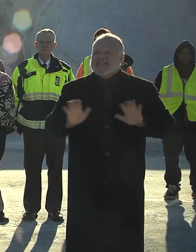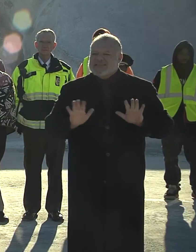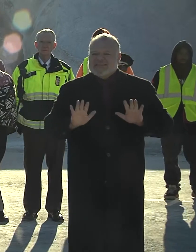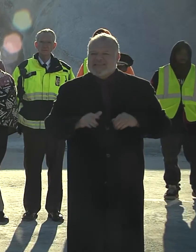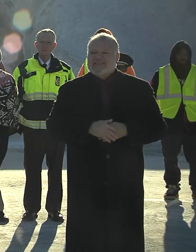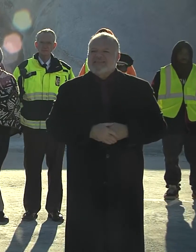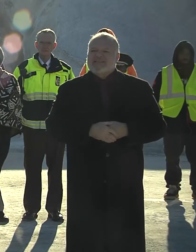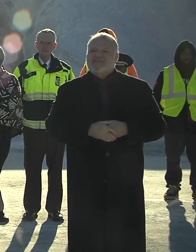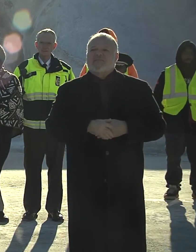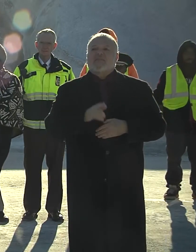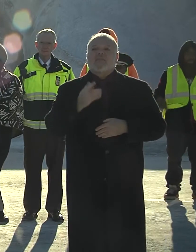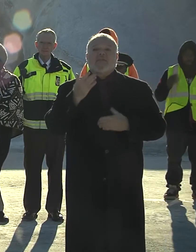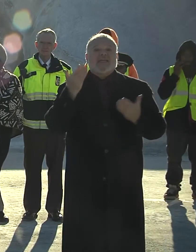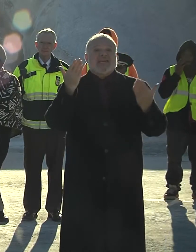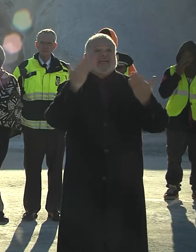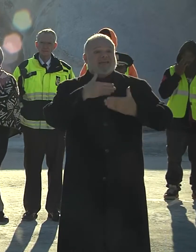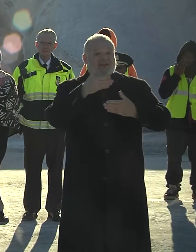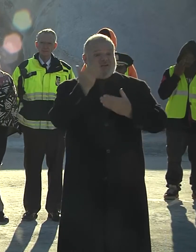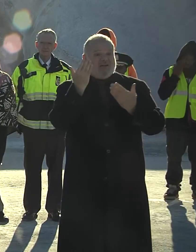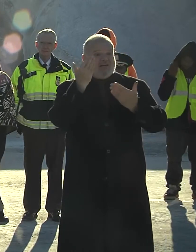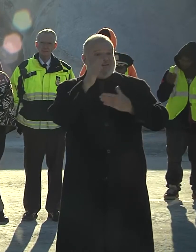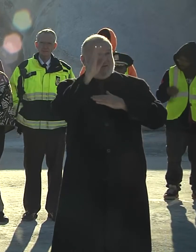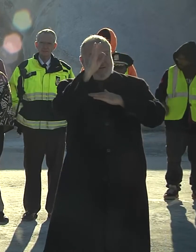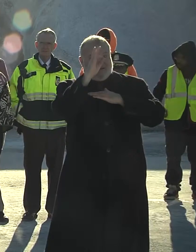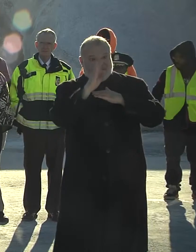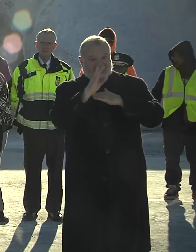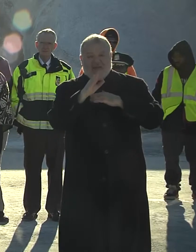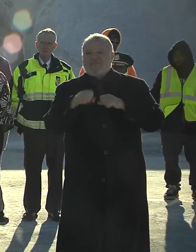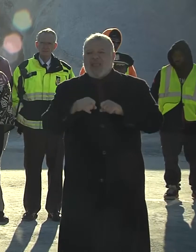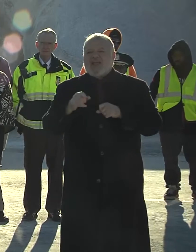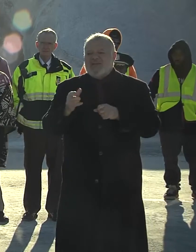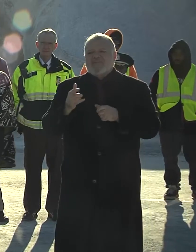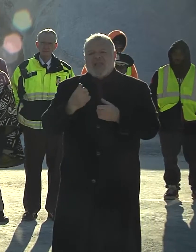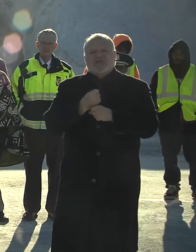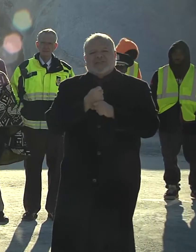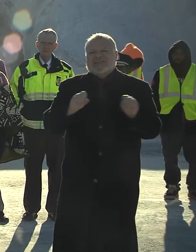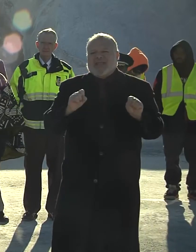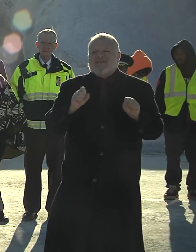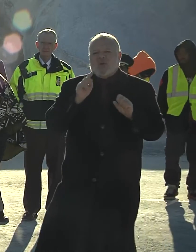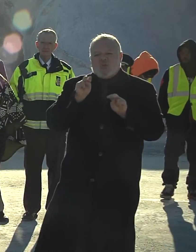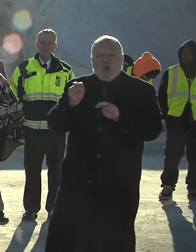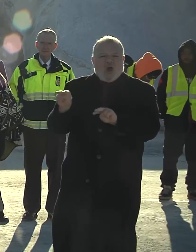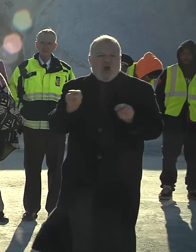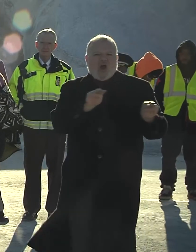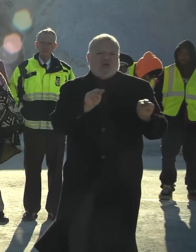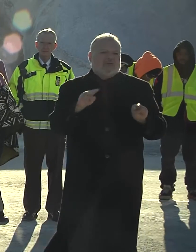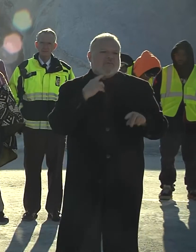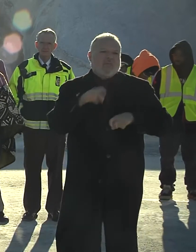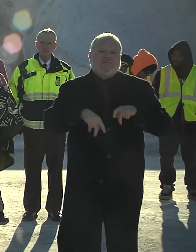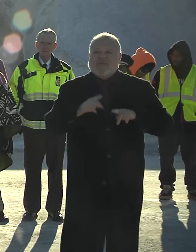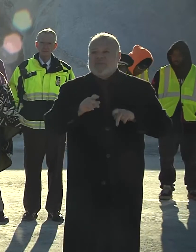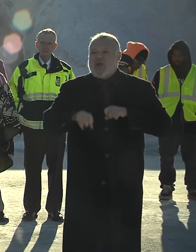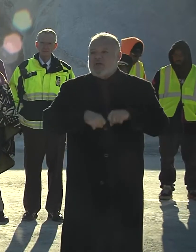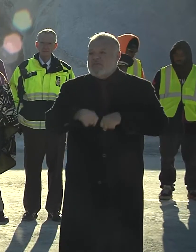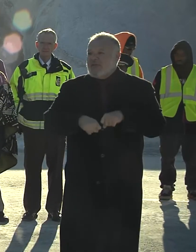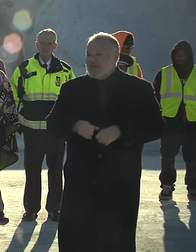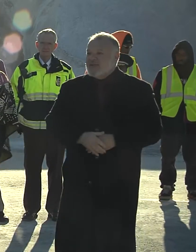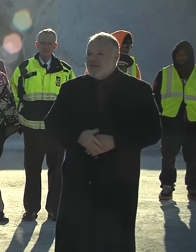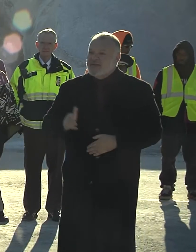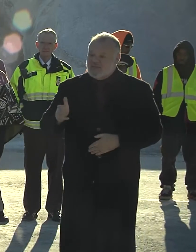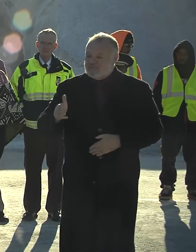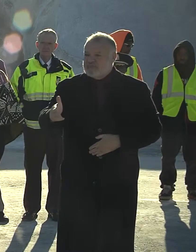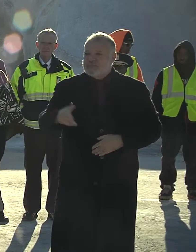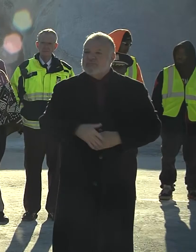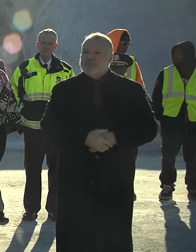motor vehicles. So while it always feels like winter comes a little bit too soon, the City of Boston is prepared and ready for winter